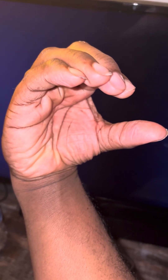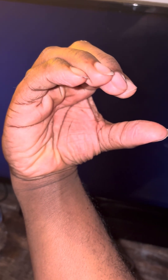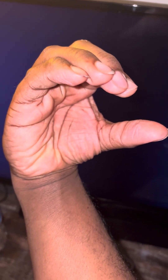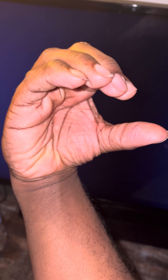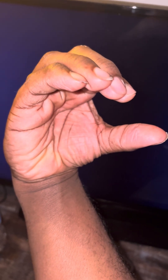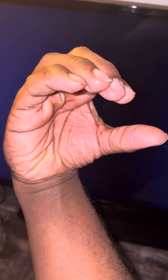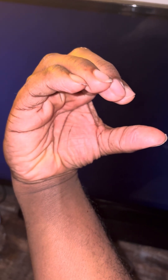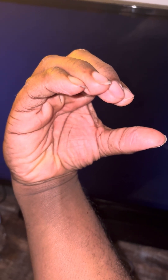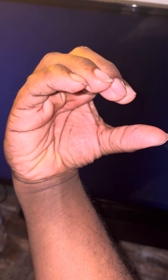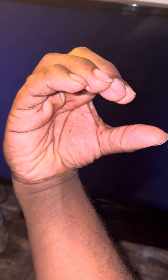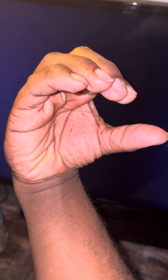cat.